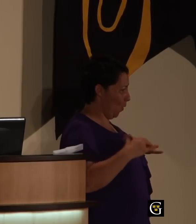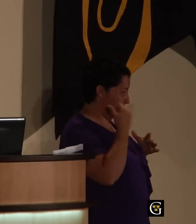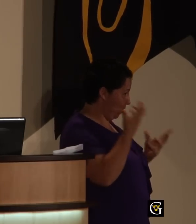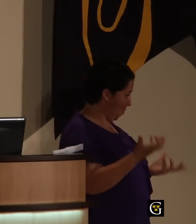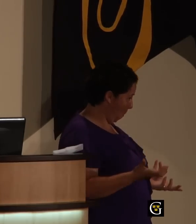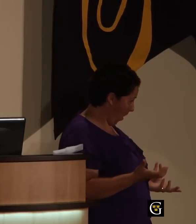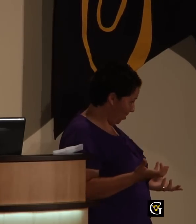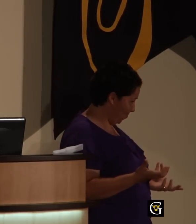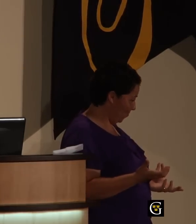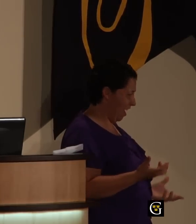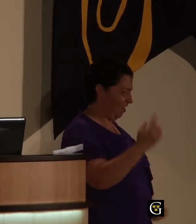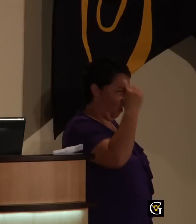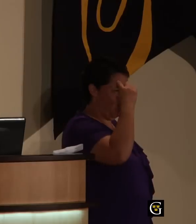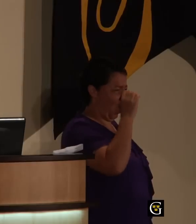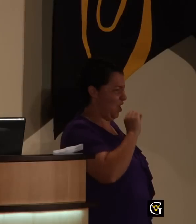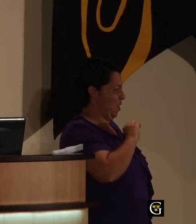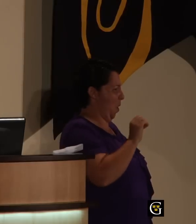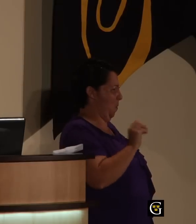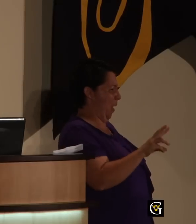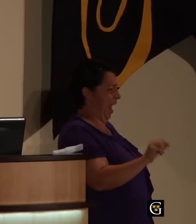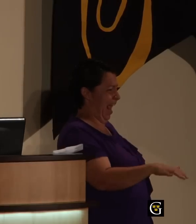And I thought, no way.